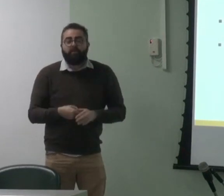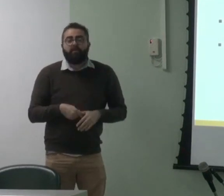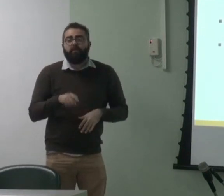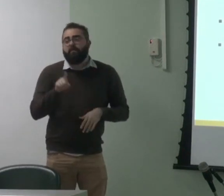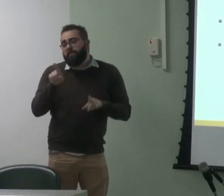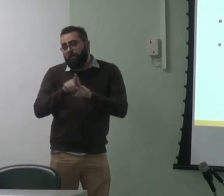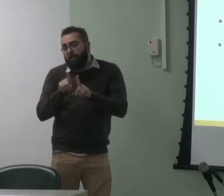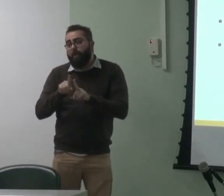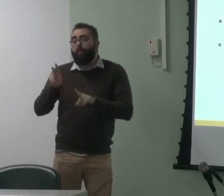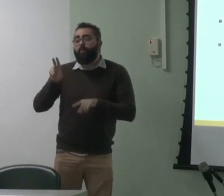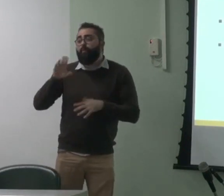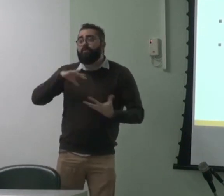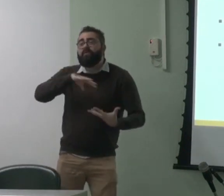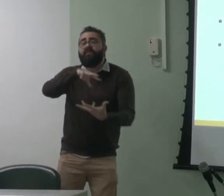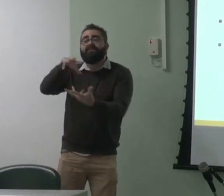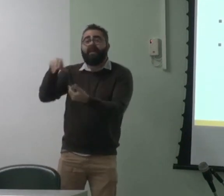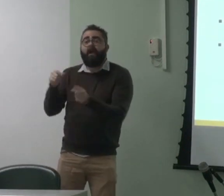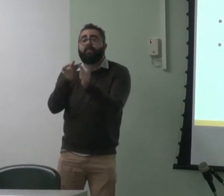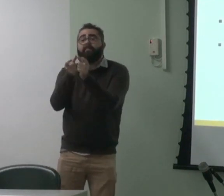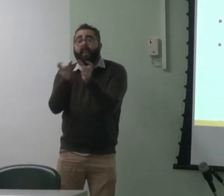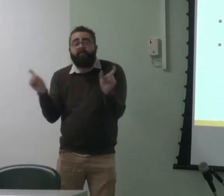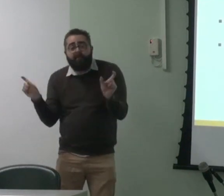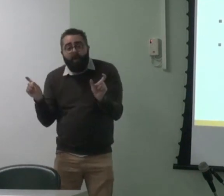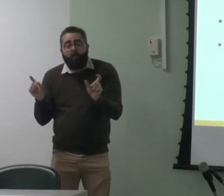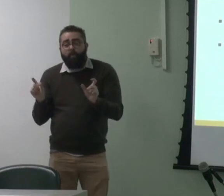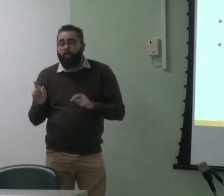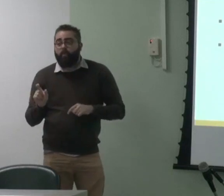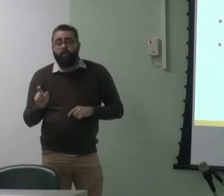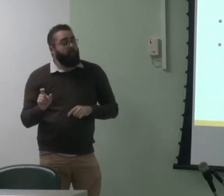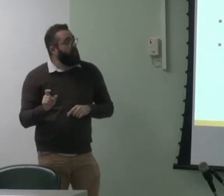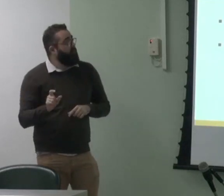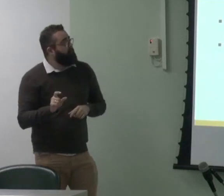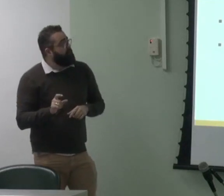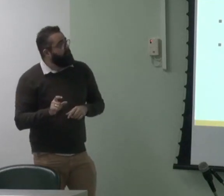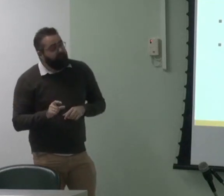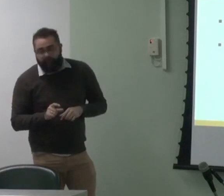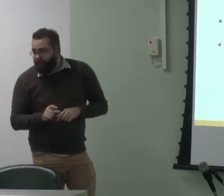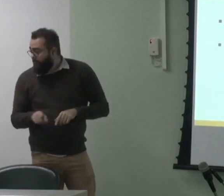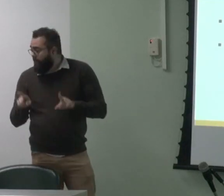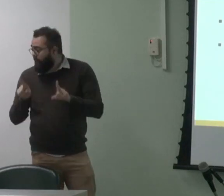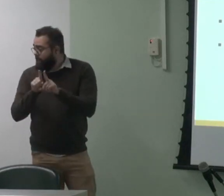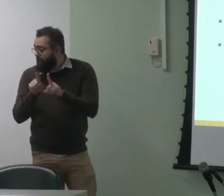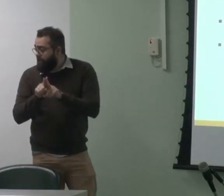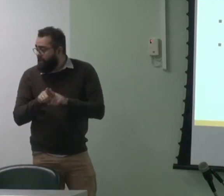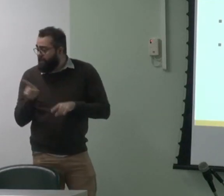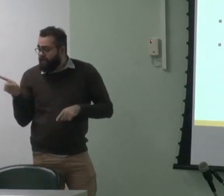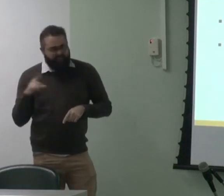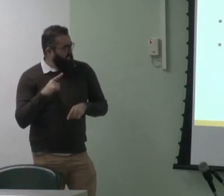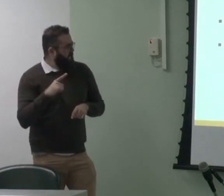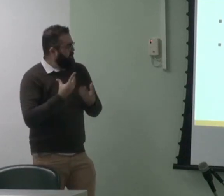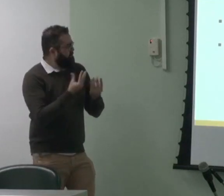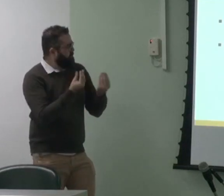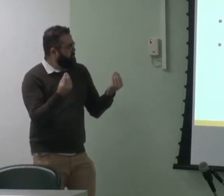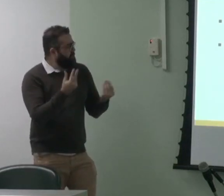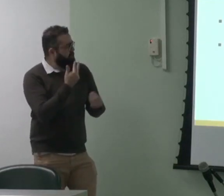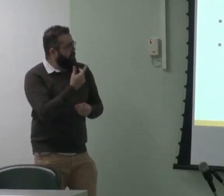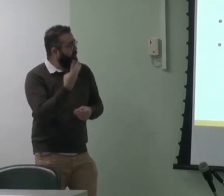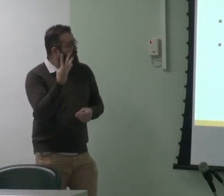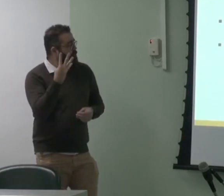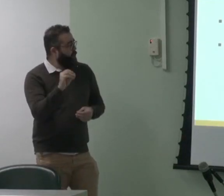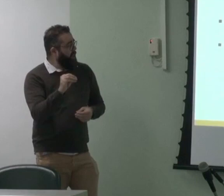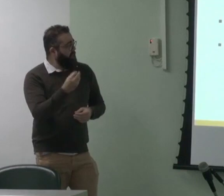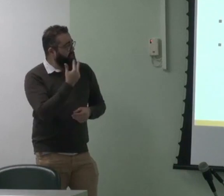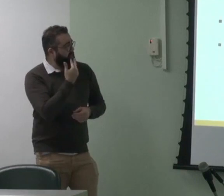Derivations. These derivational networks are compiled for 40 languages, and we can see how derivation